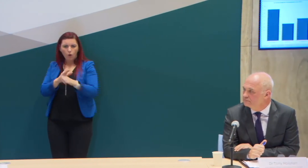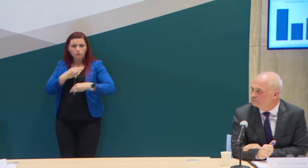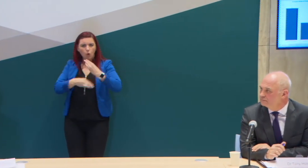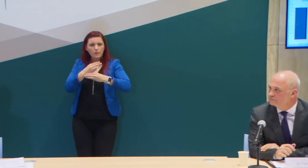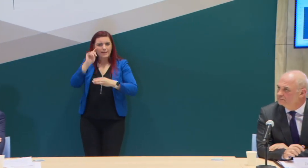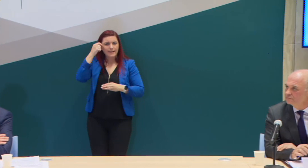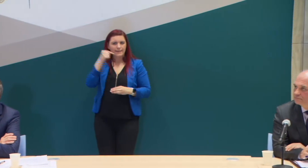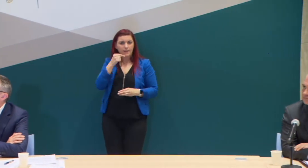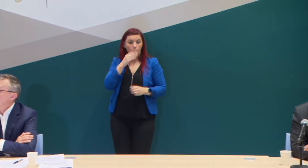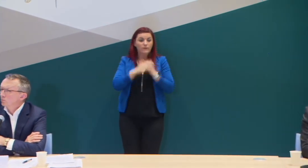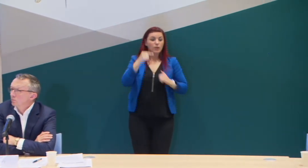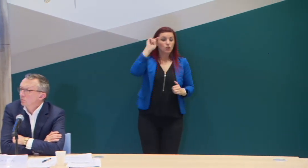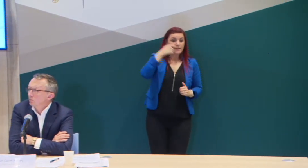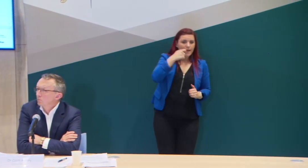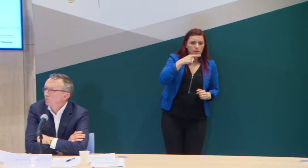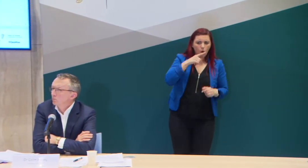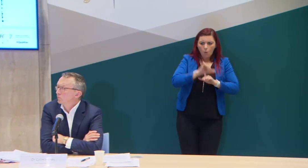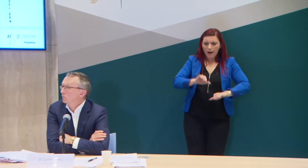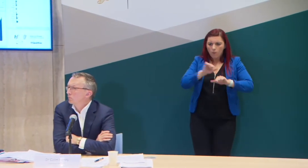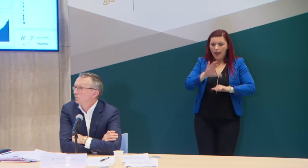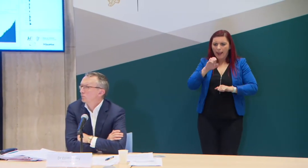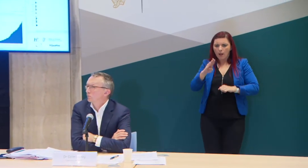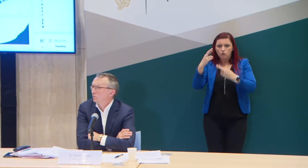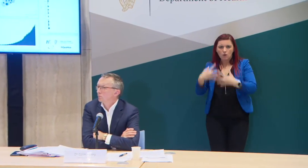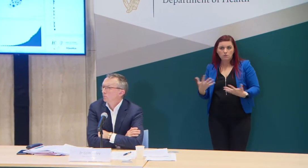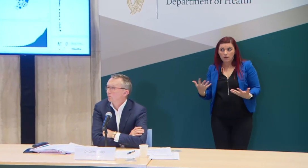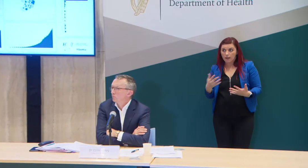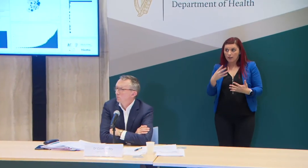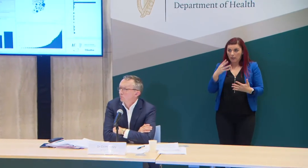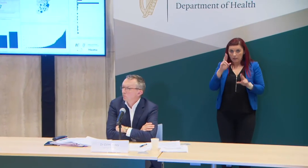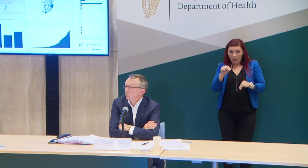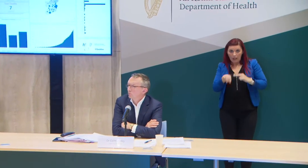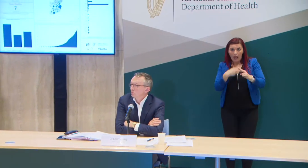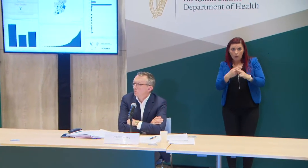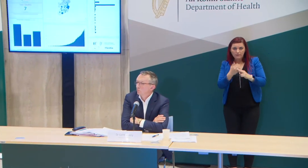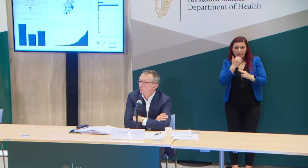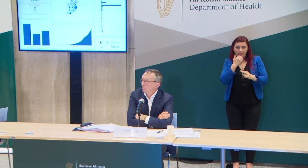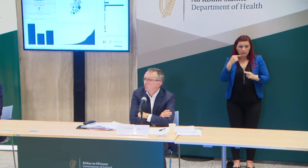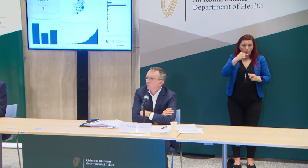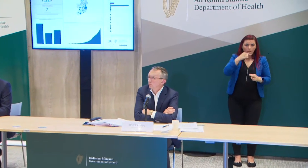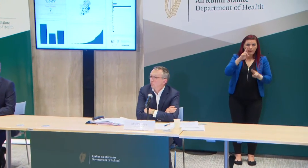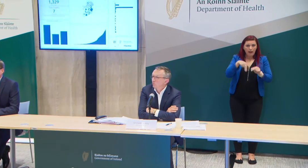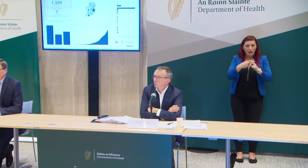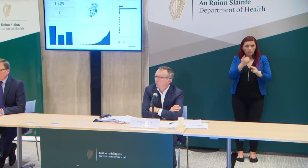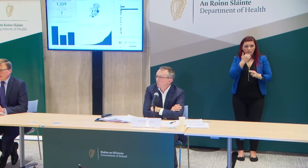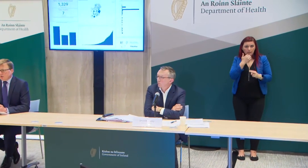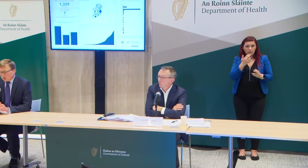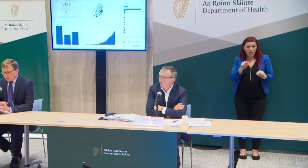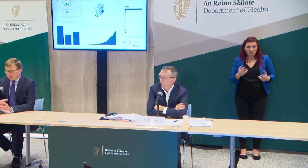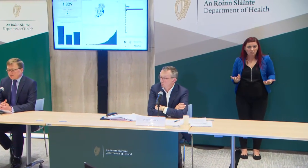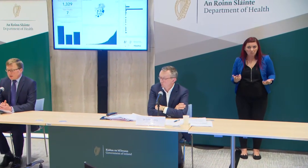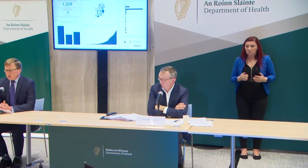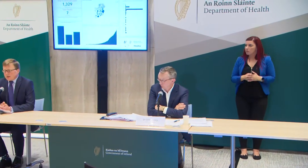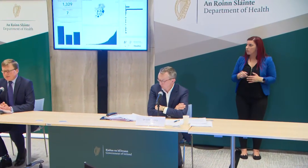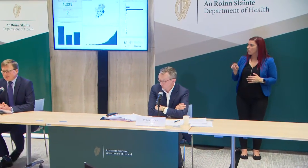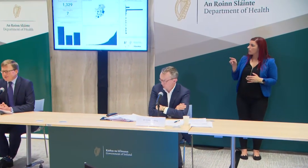tests? And have there been cases where tests have expired because of delays involved and the sample is no longer? So I'll